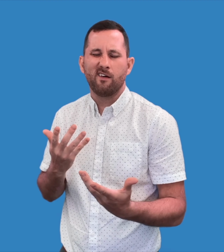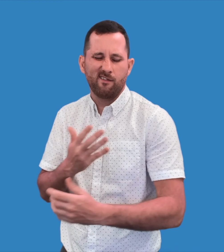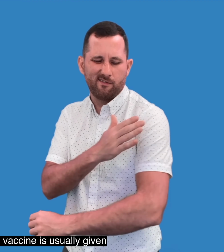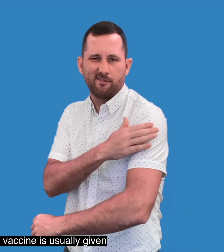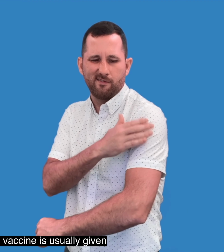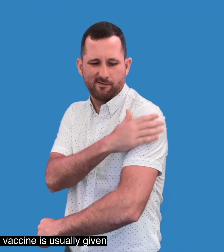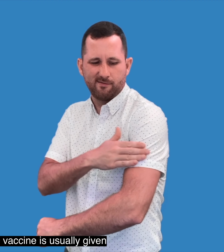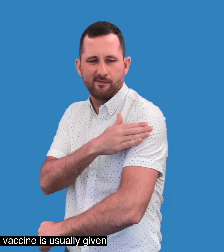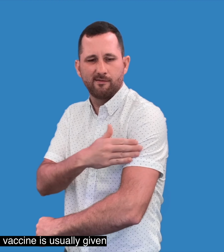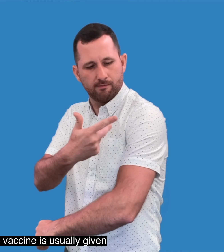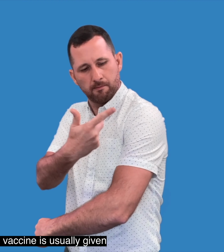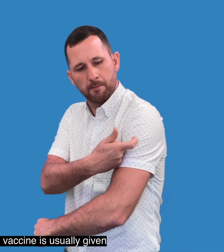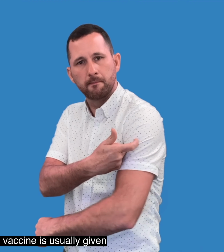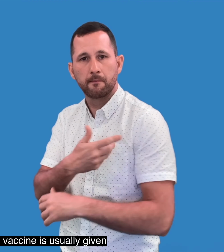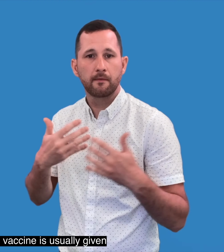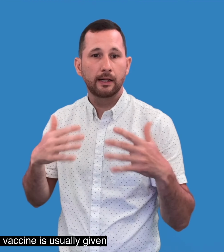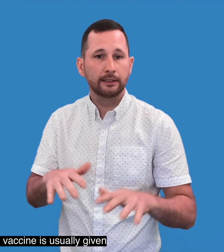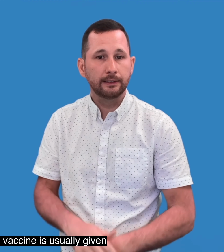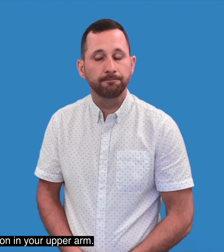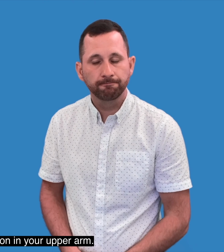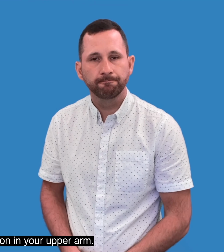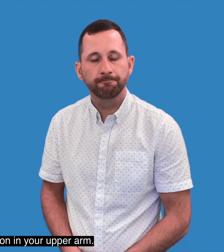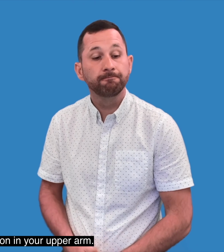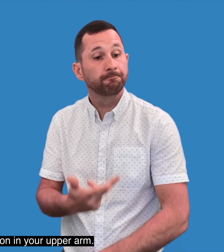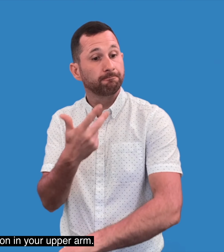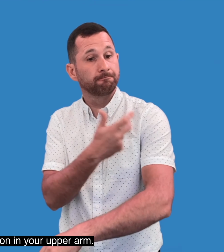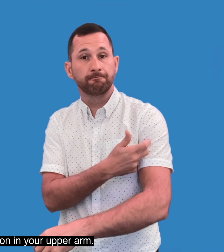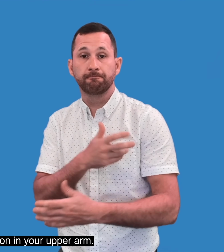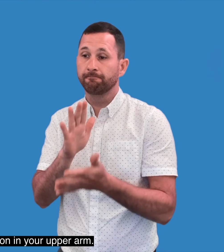The COVID-19 vaccine is usually given as an injection in your upper arm.